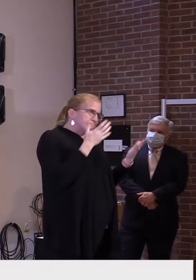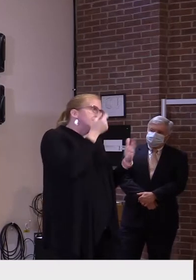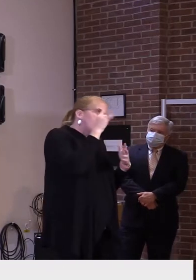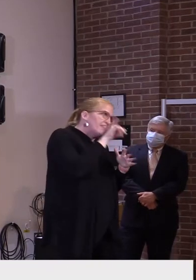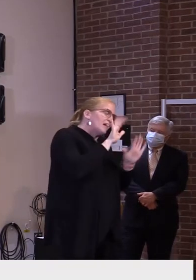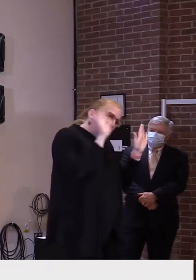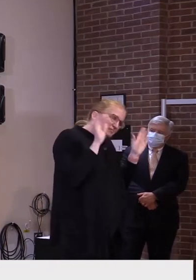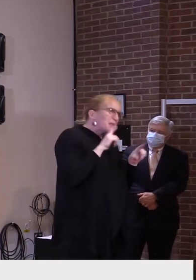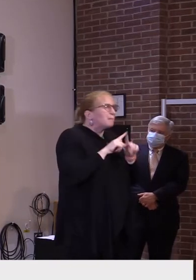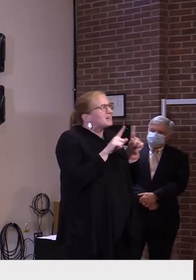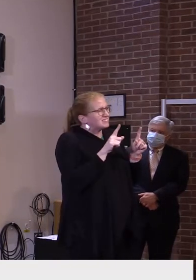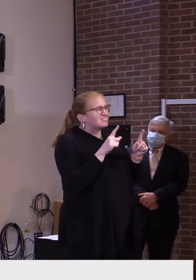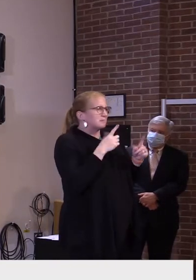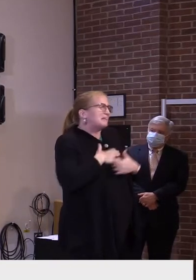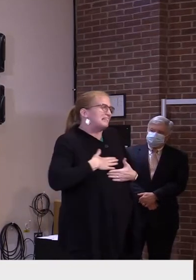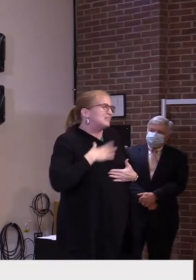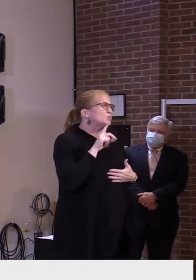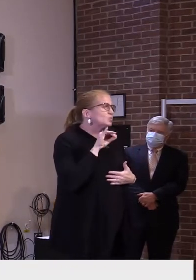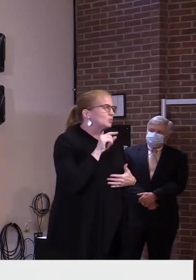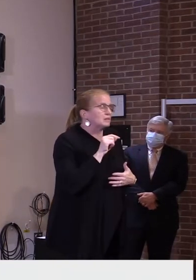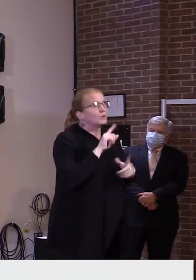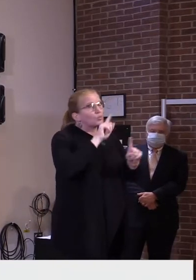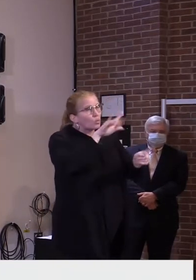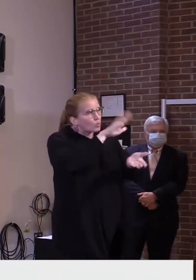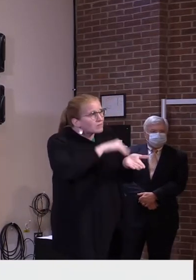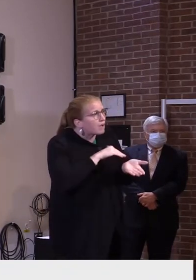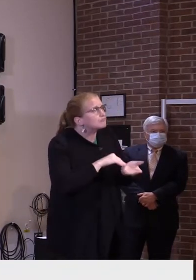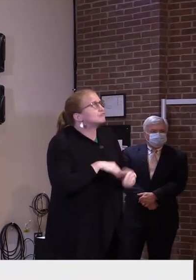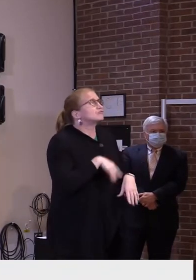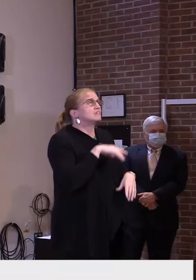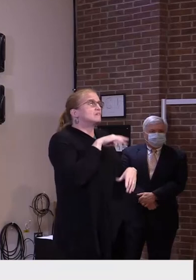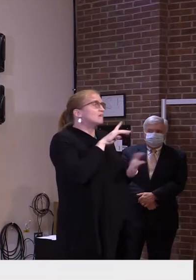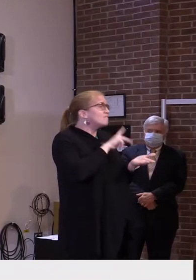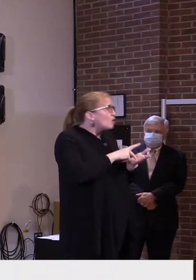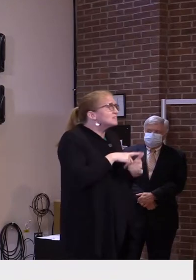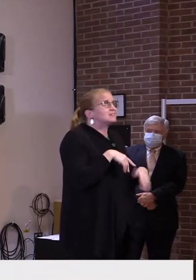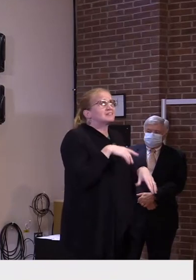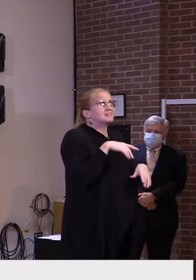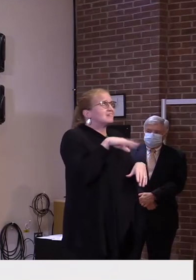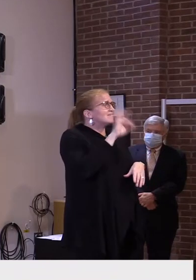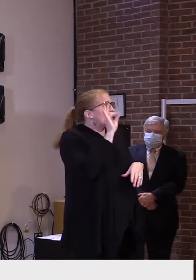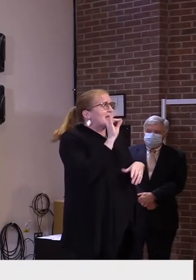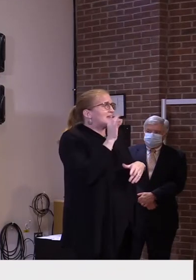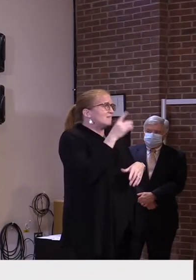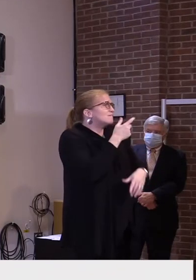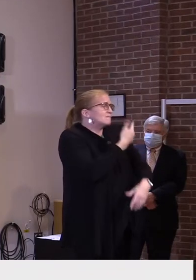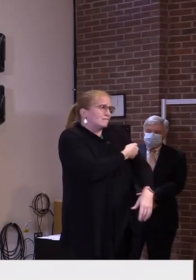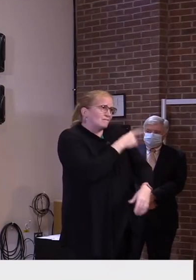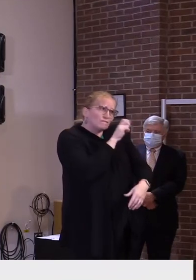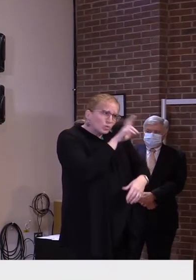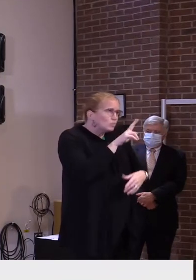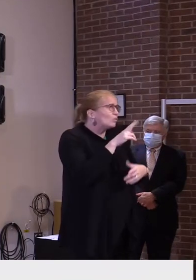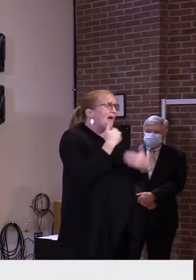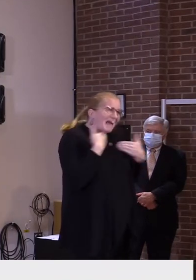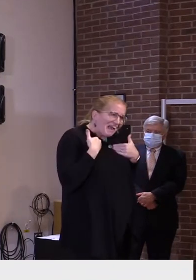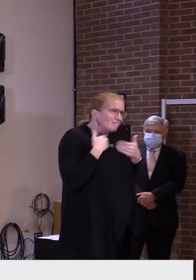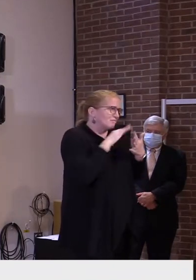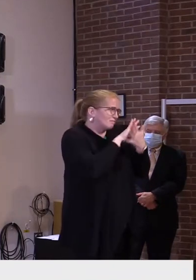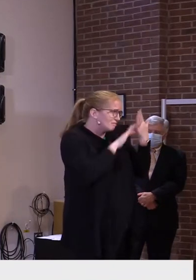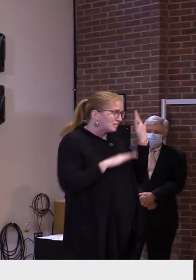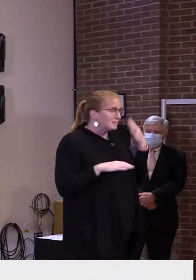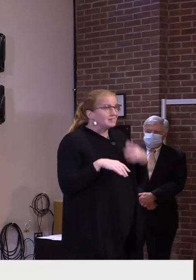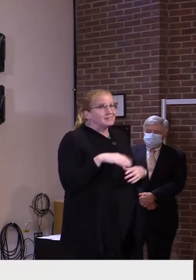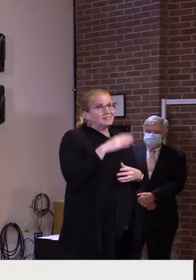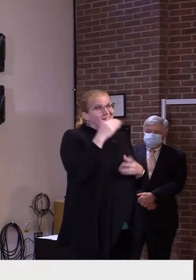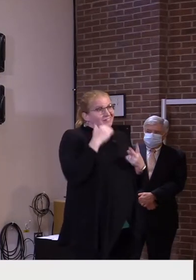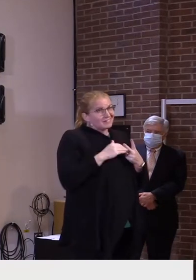a healthcare provider, they can find flu vaccine everywhere. With long COVID, I wish I could give you a number.